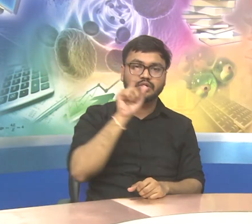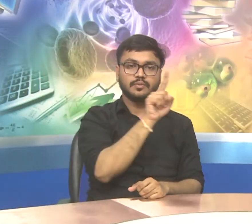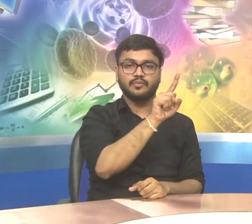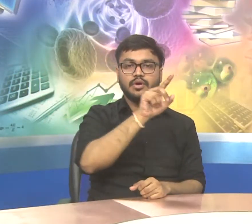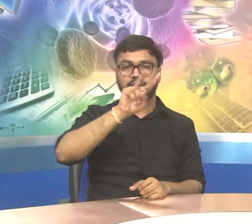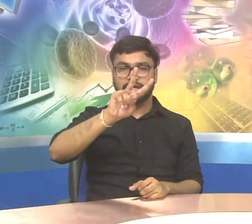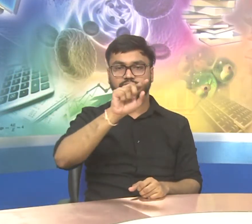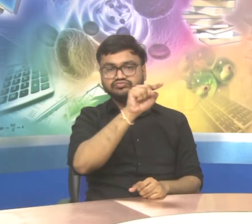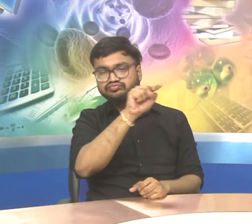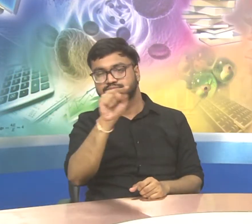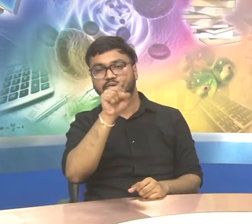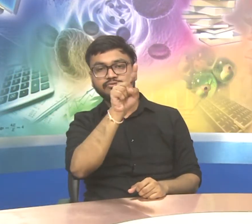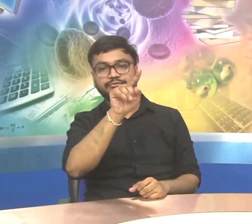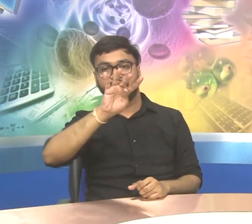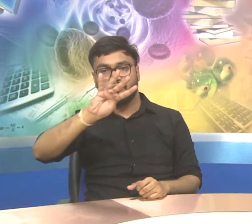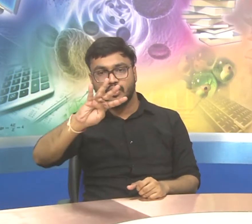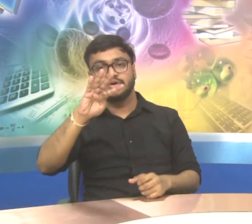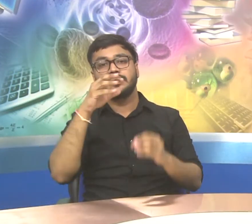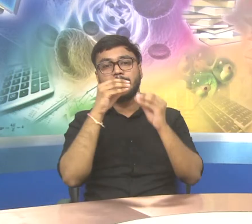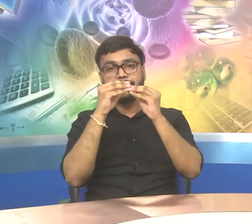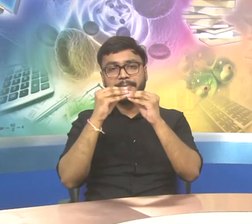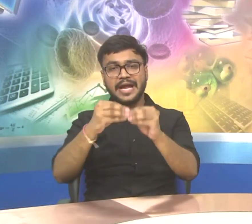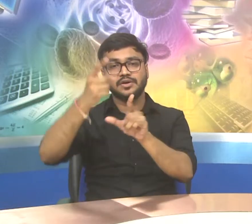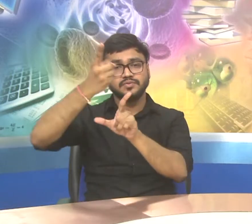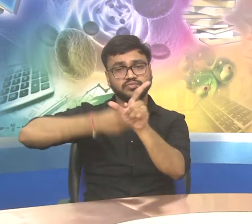to a huge explosion